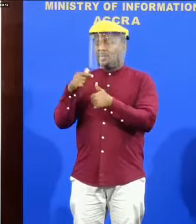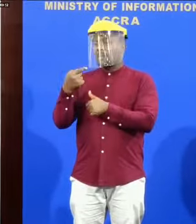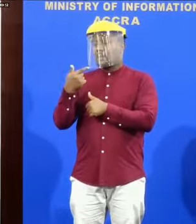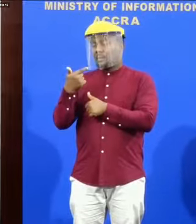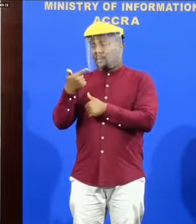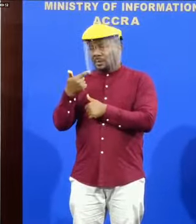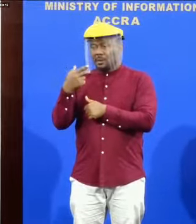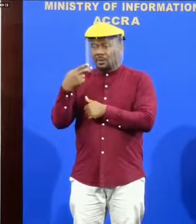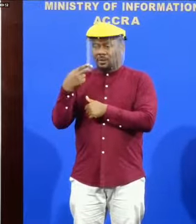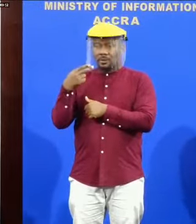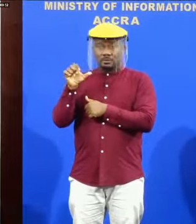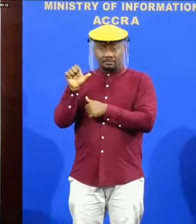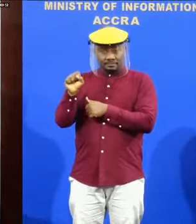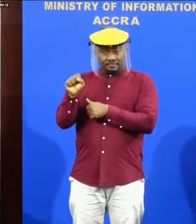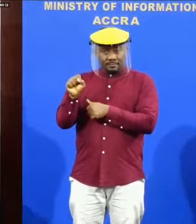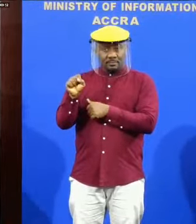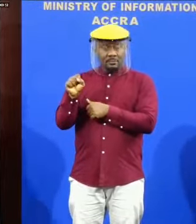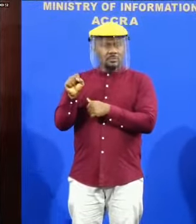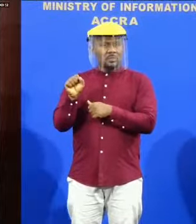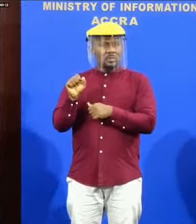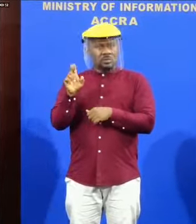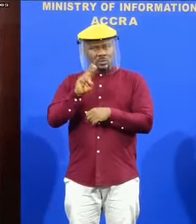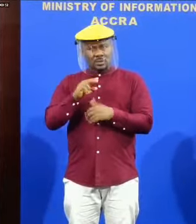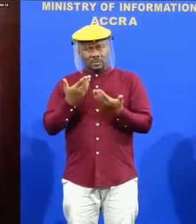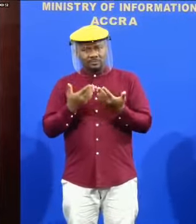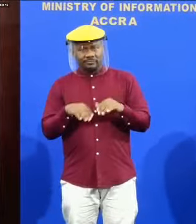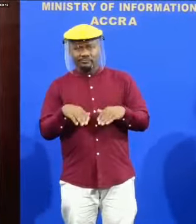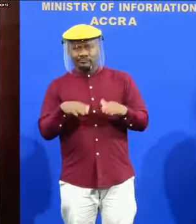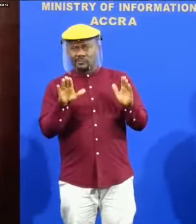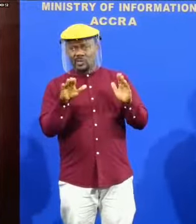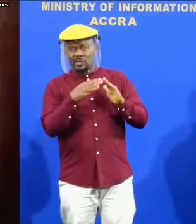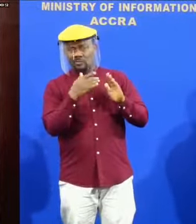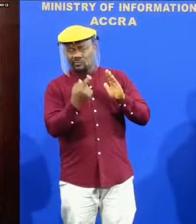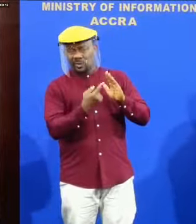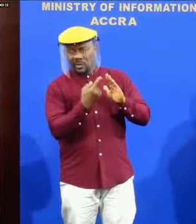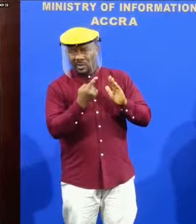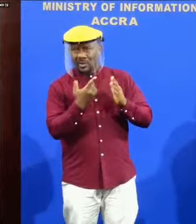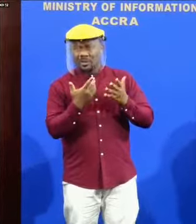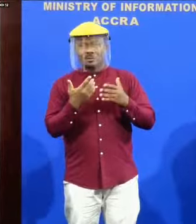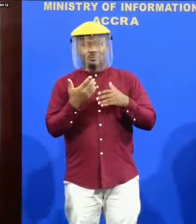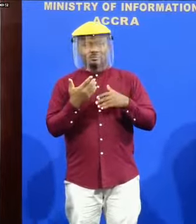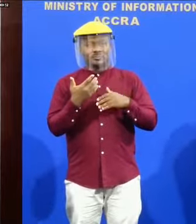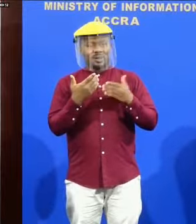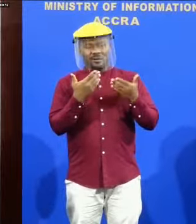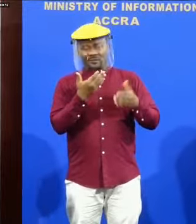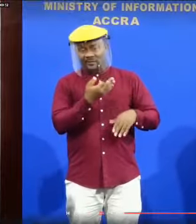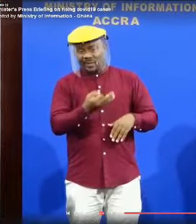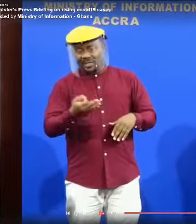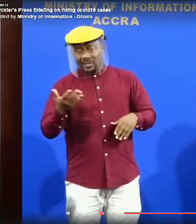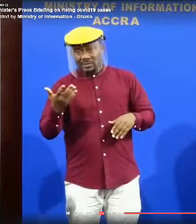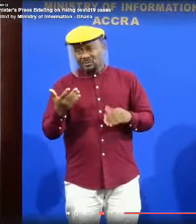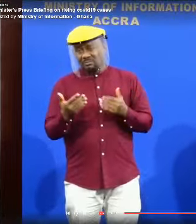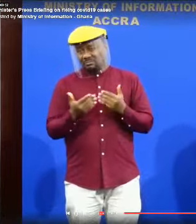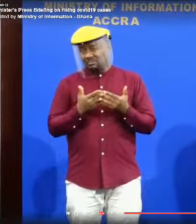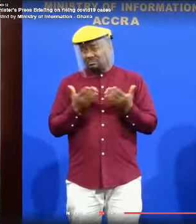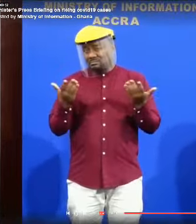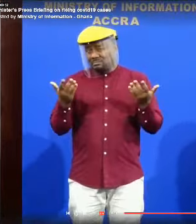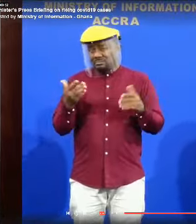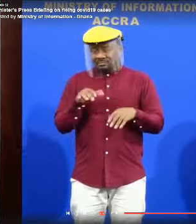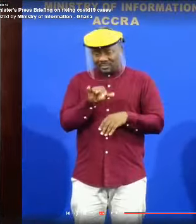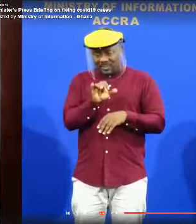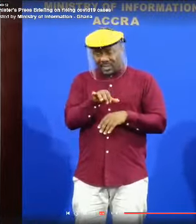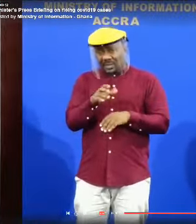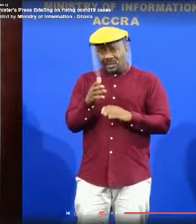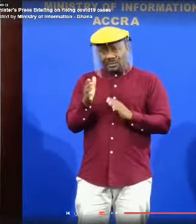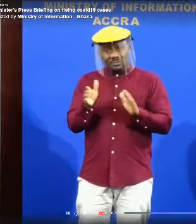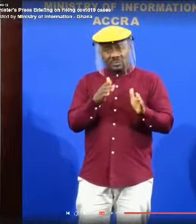Services usage of some state quarantine facilities, etc. If you can start off on that, what is the status of that pillar